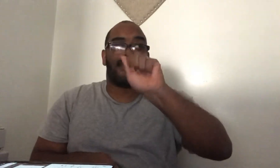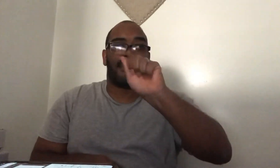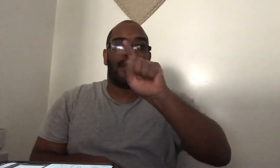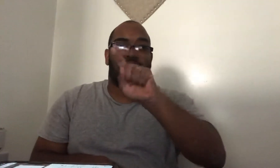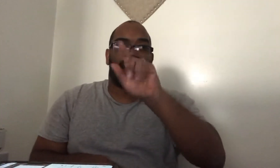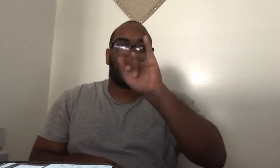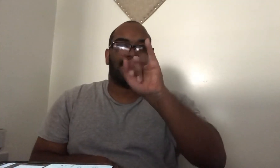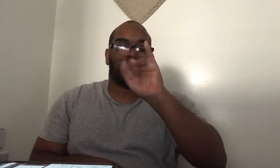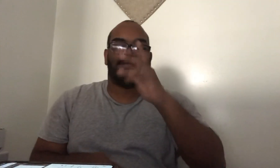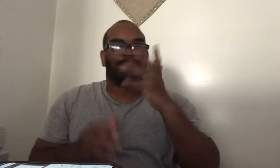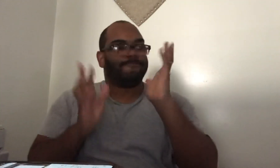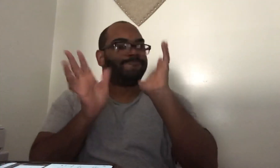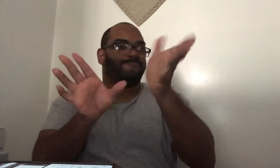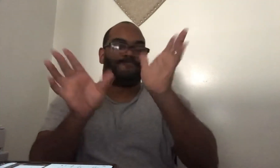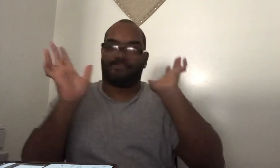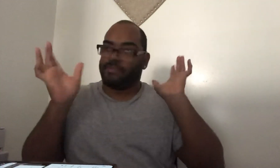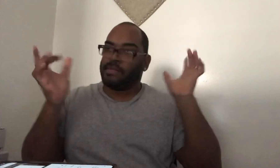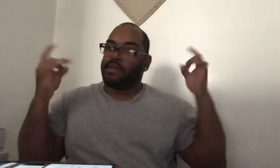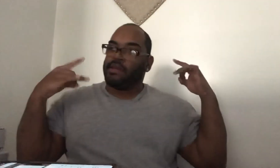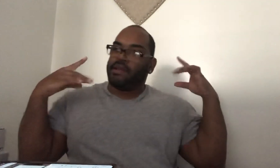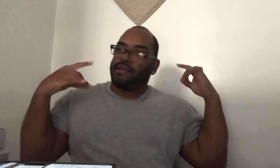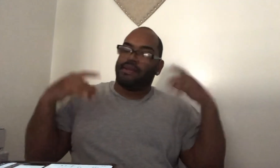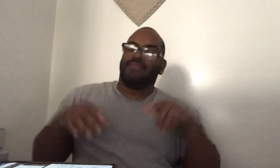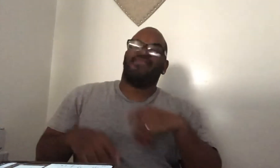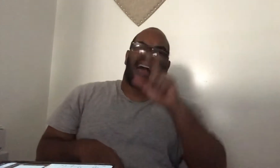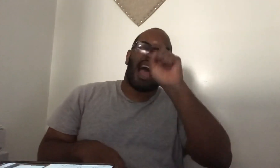conversation. So it has to be something that a reasonable person could see differently.